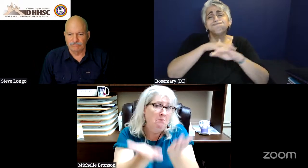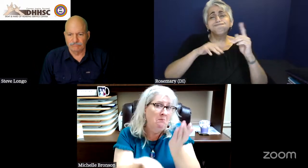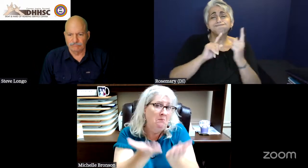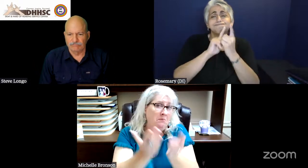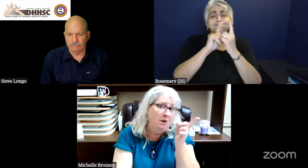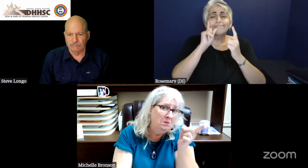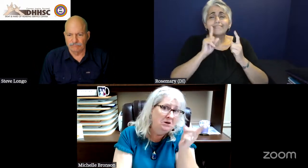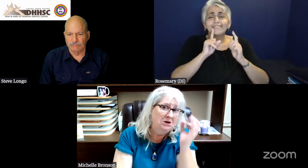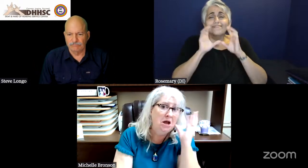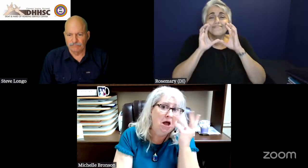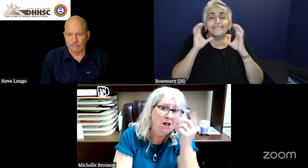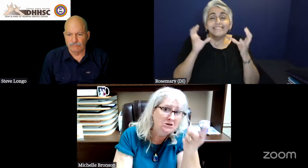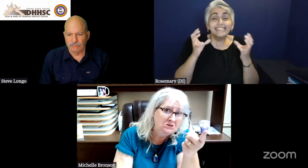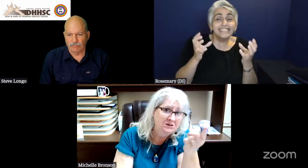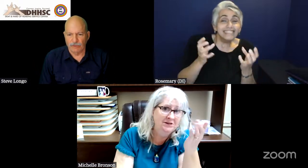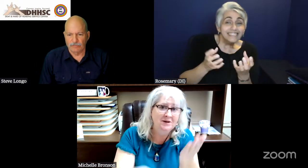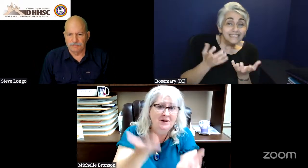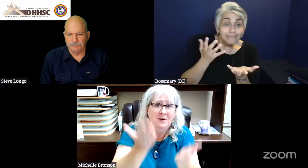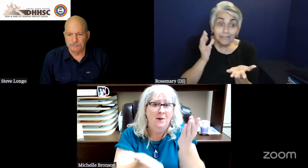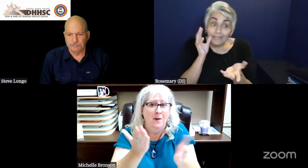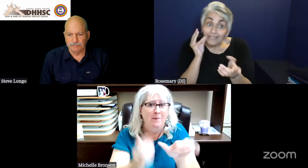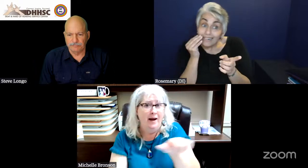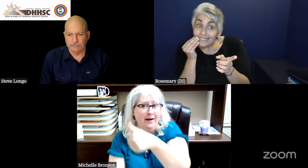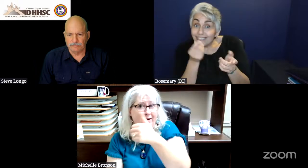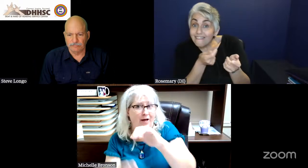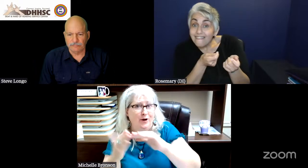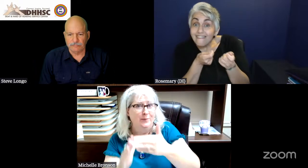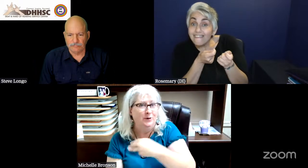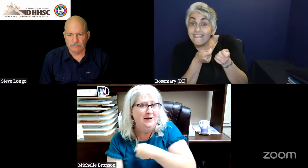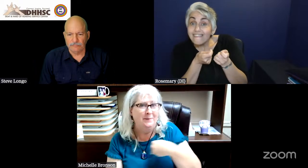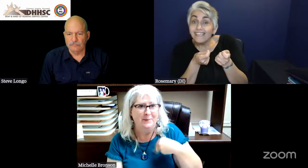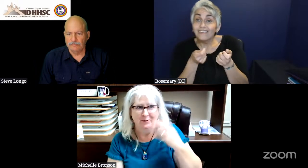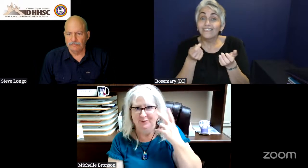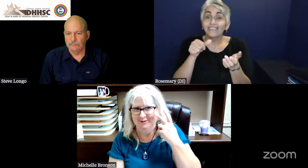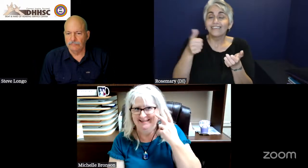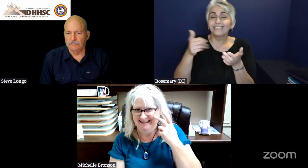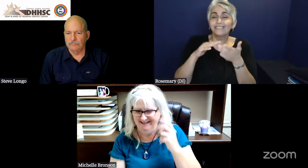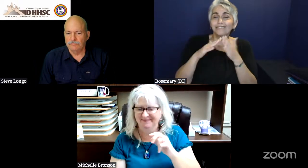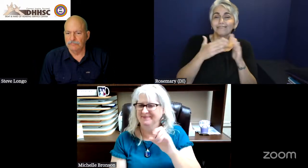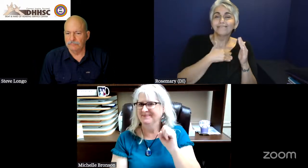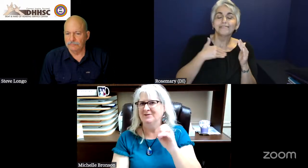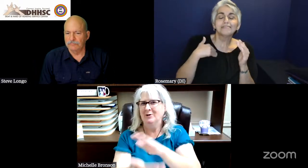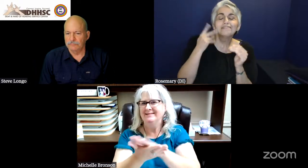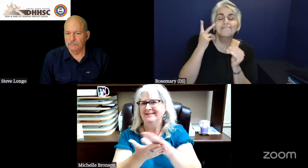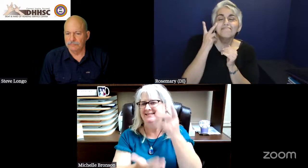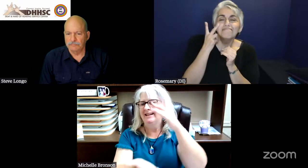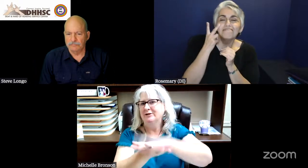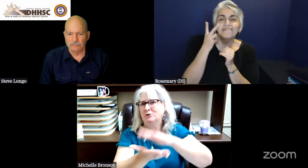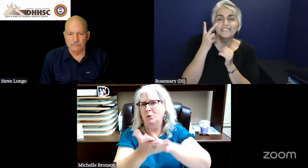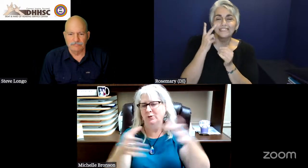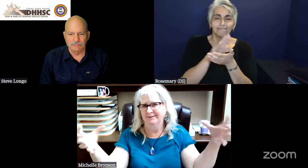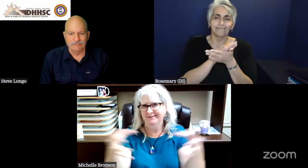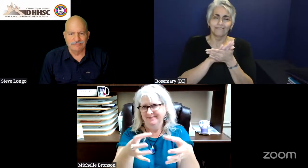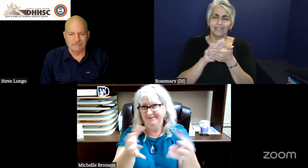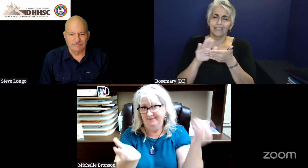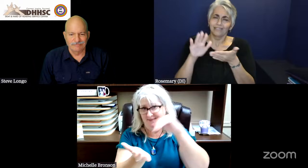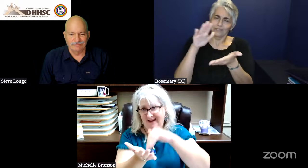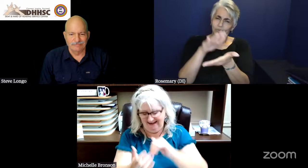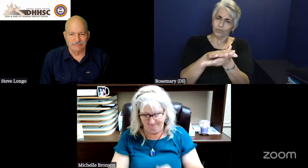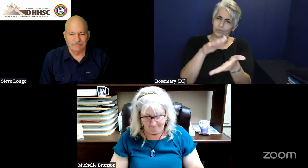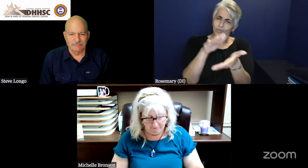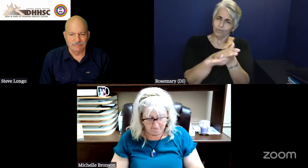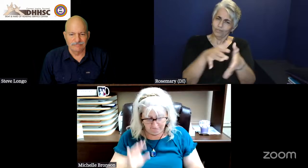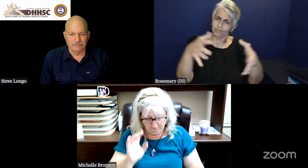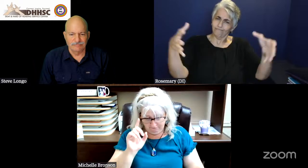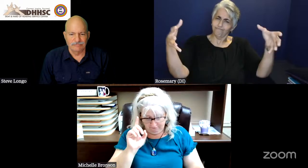very excited. The kids love it, meeting a deaf Santa, seeing deaf Santa. We're hoping that we'll